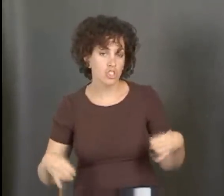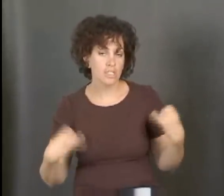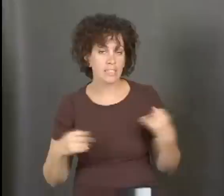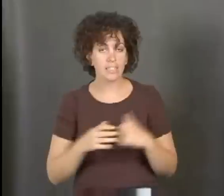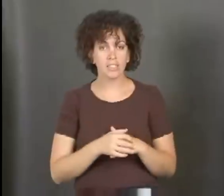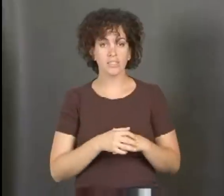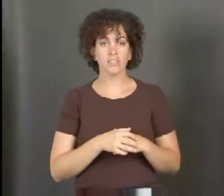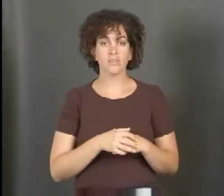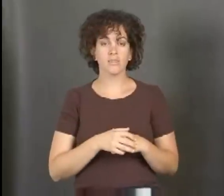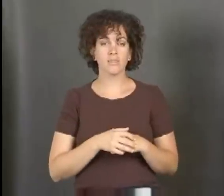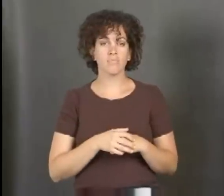Jeans.